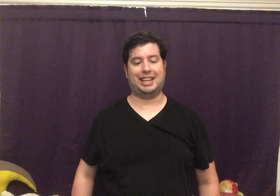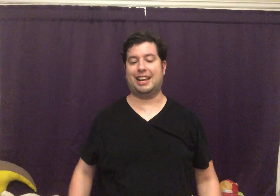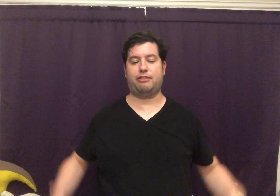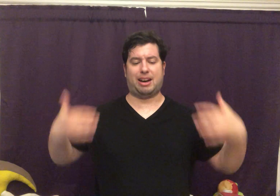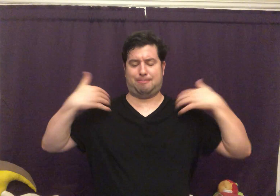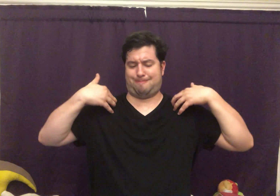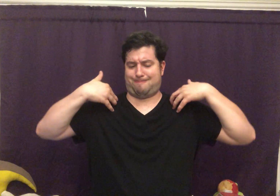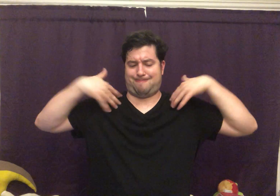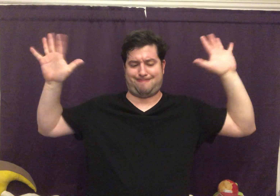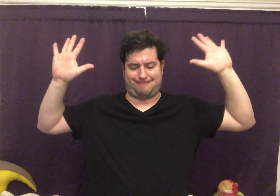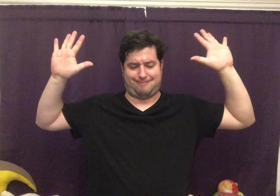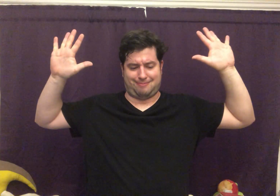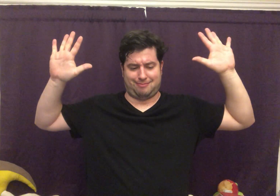Give up.